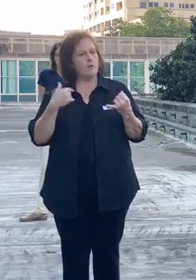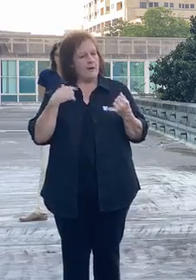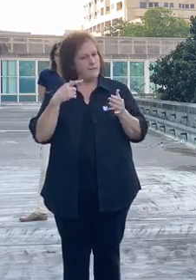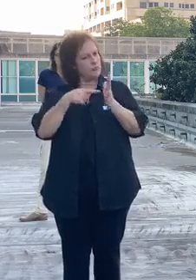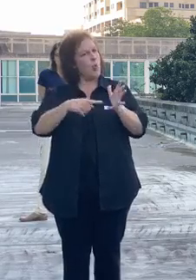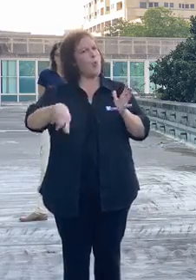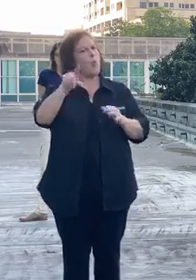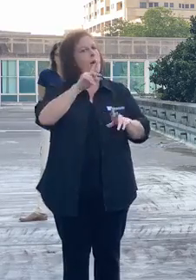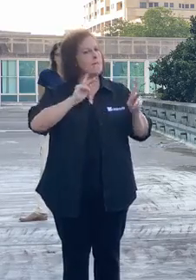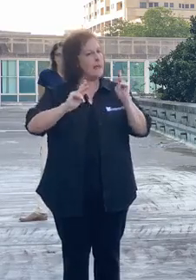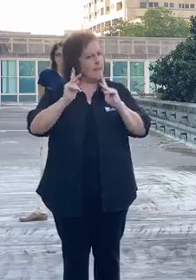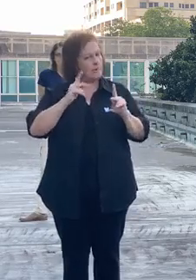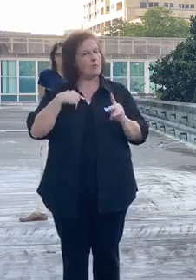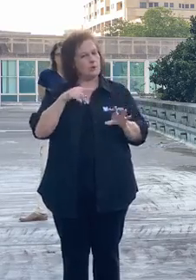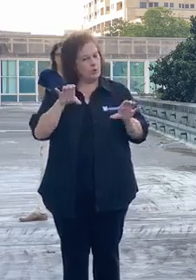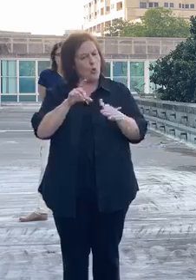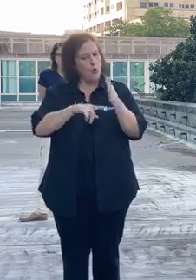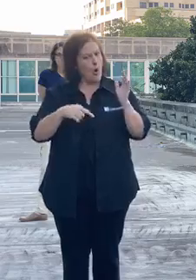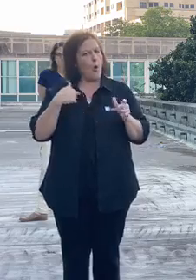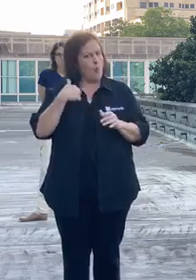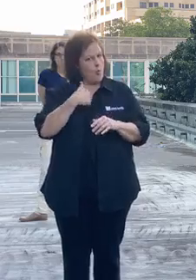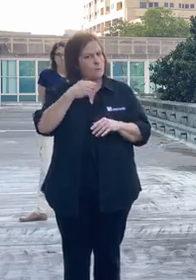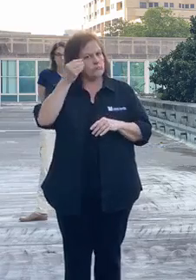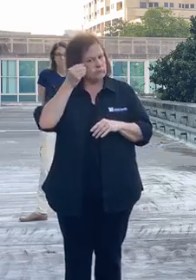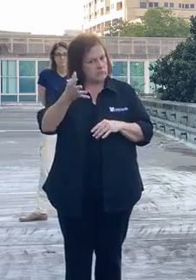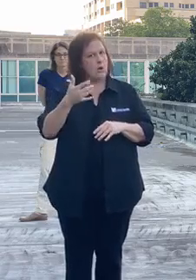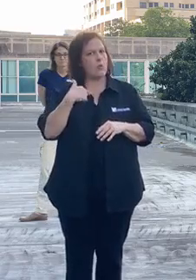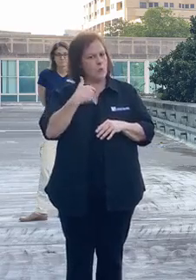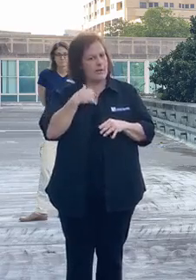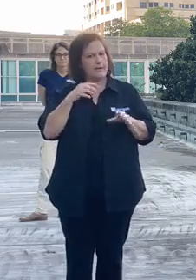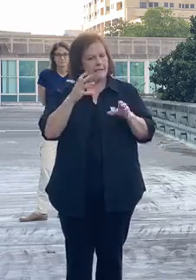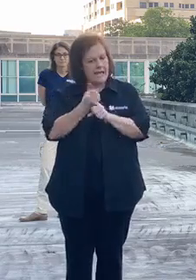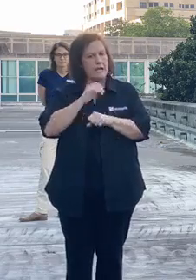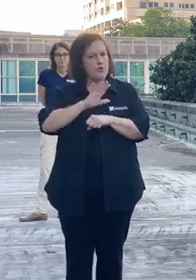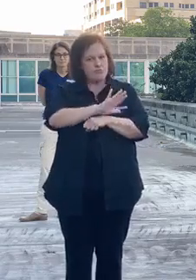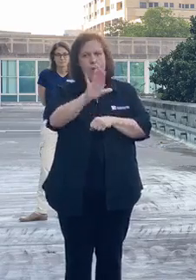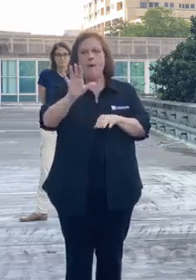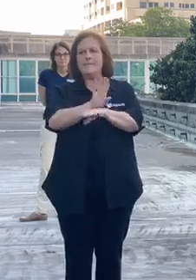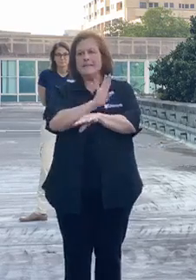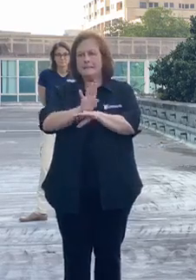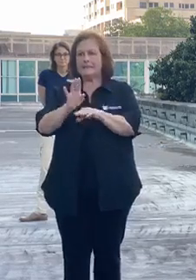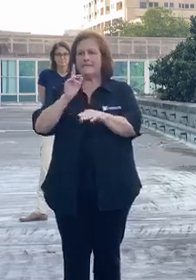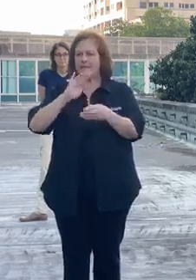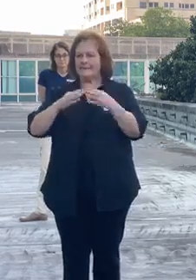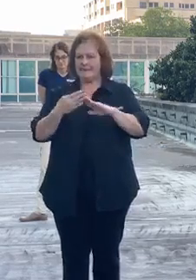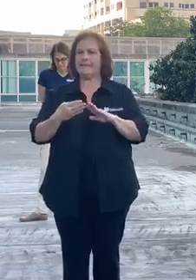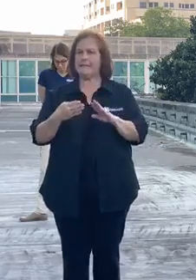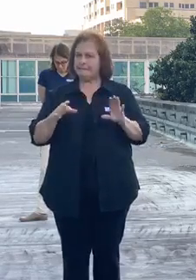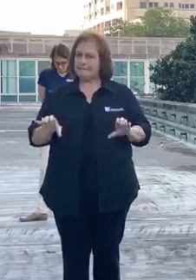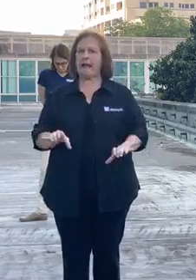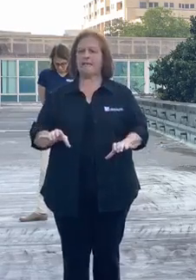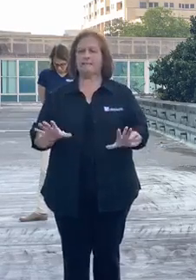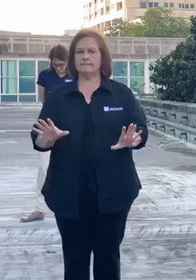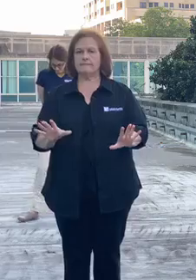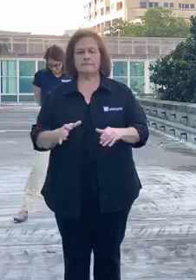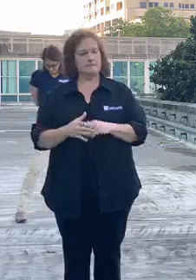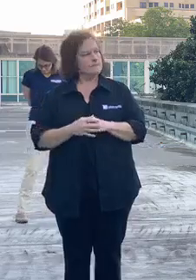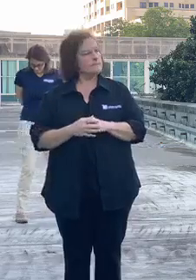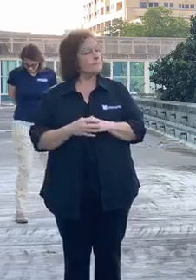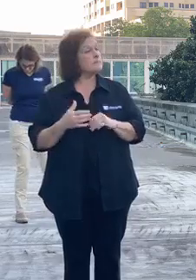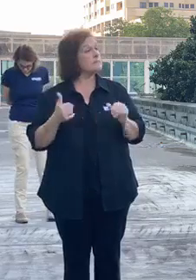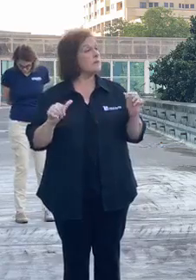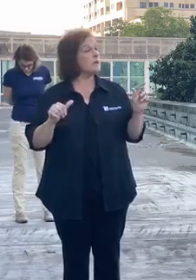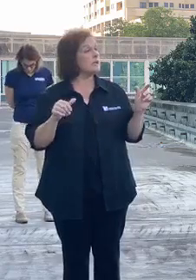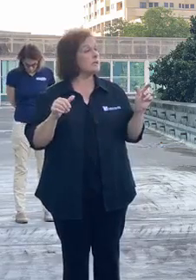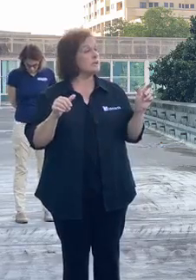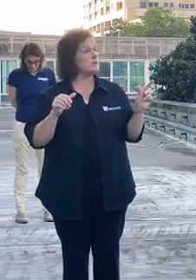that we're doing what we say and we're getting your business done. So with that, we're going to move to